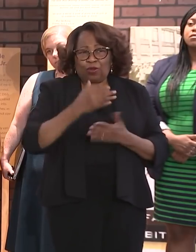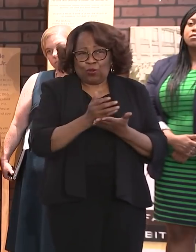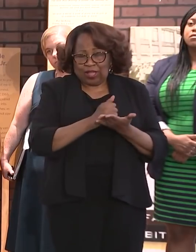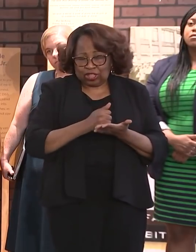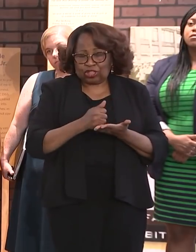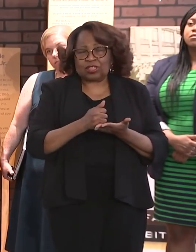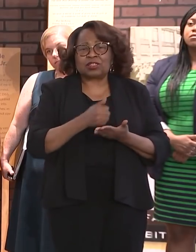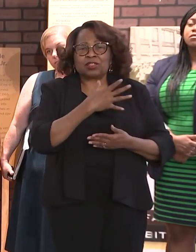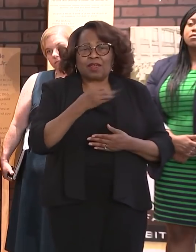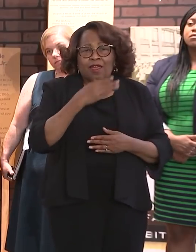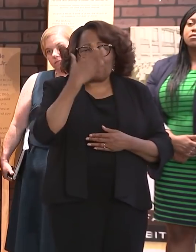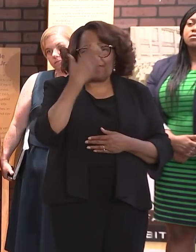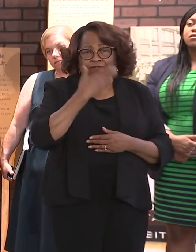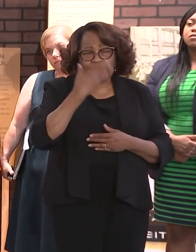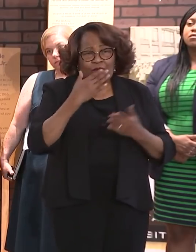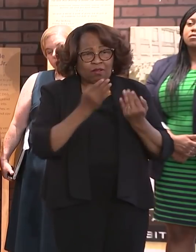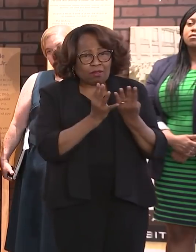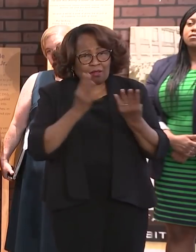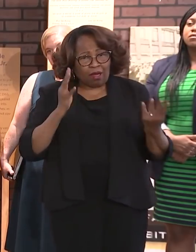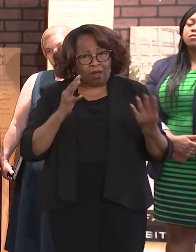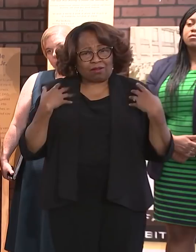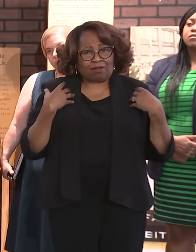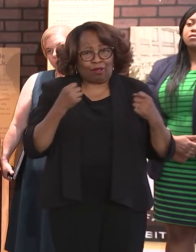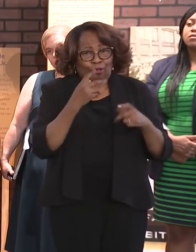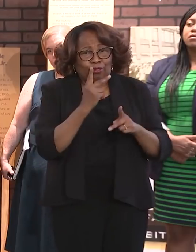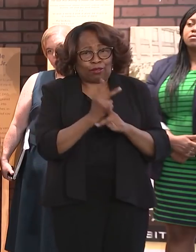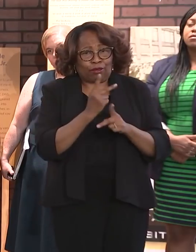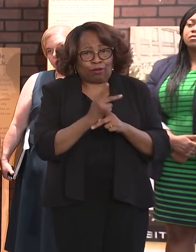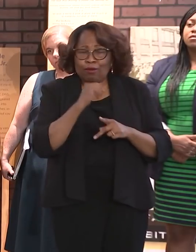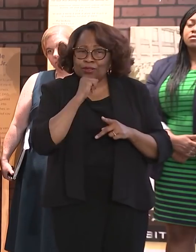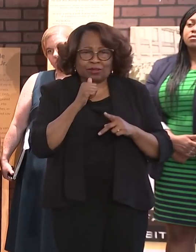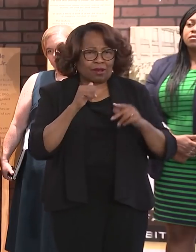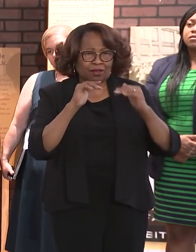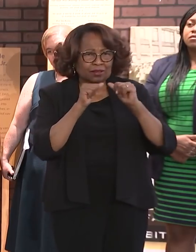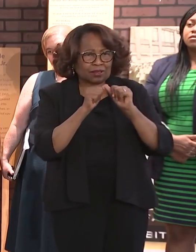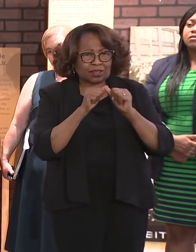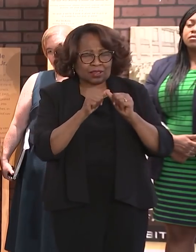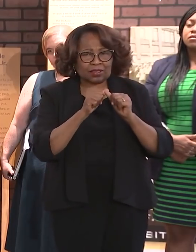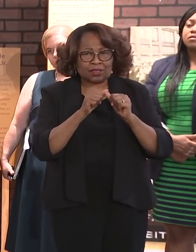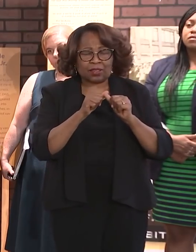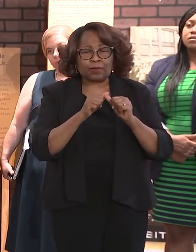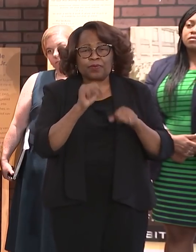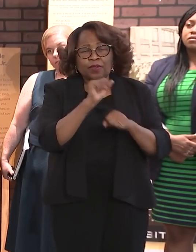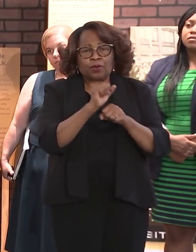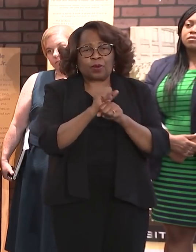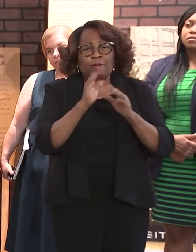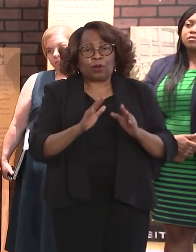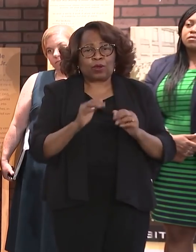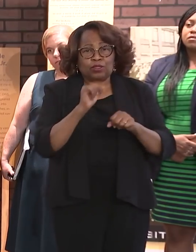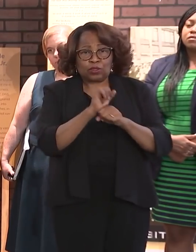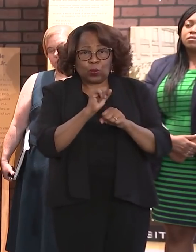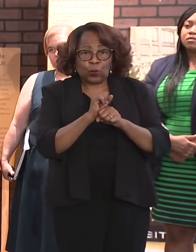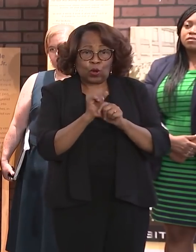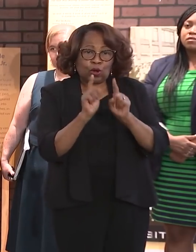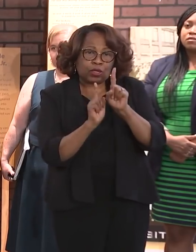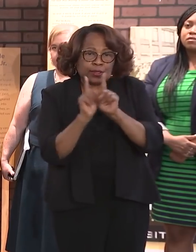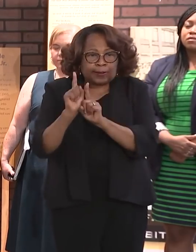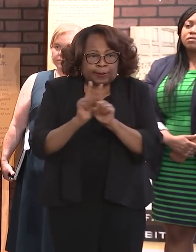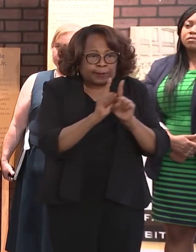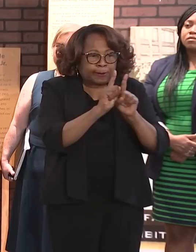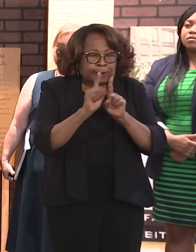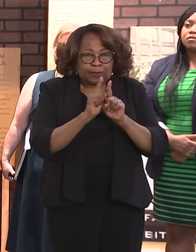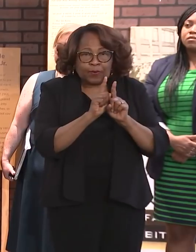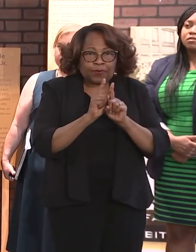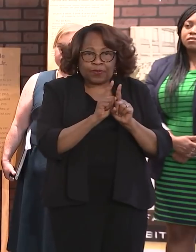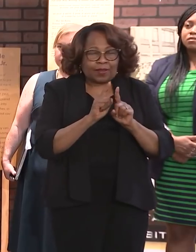where healthcare benefits are non-existent in many instances, where employees often work in close proximity to each other